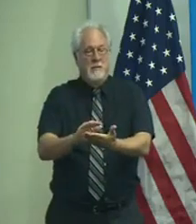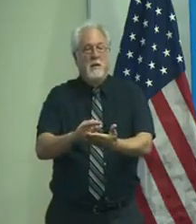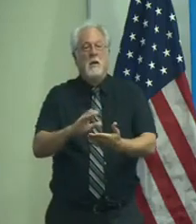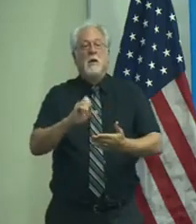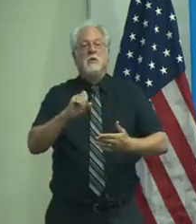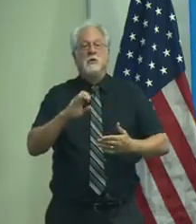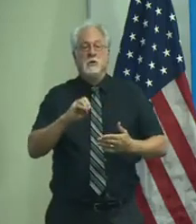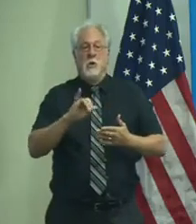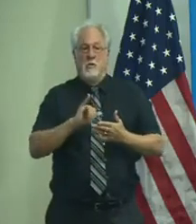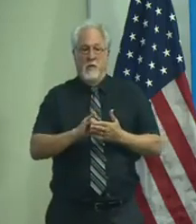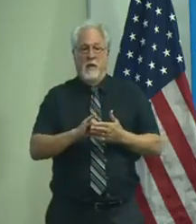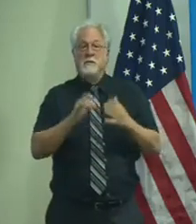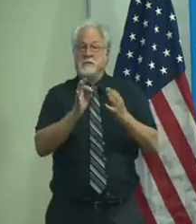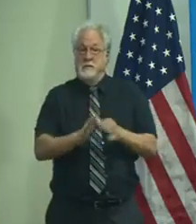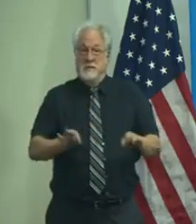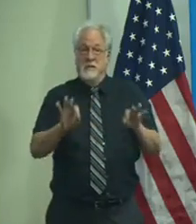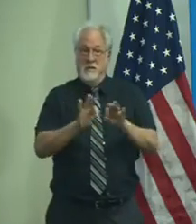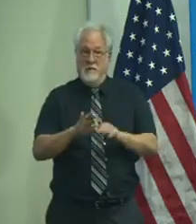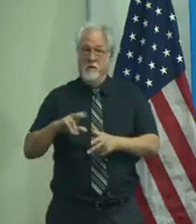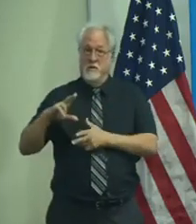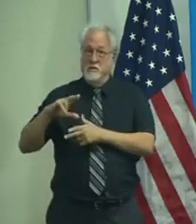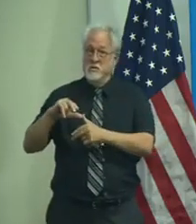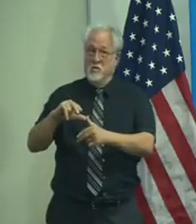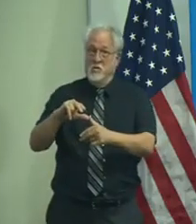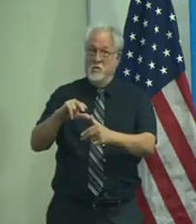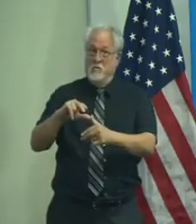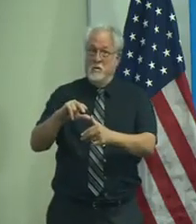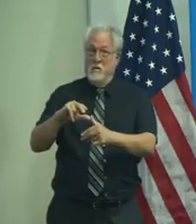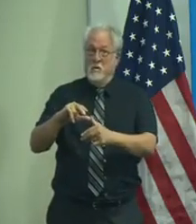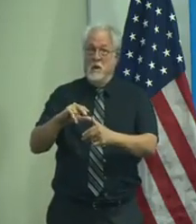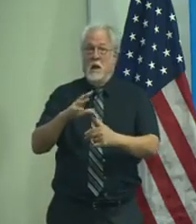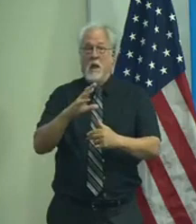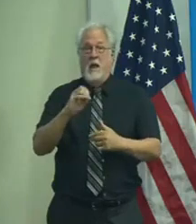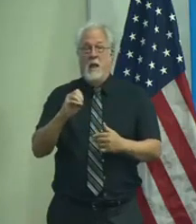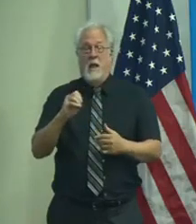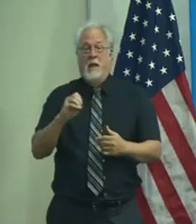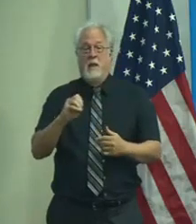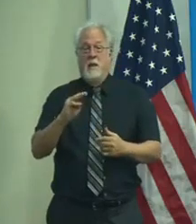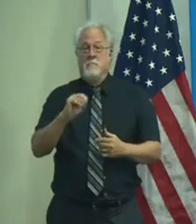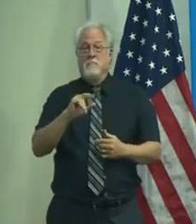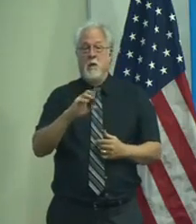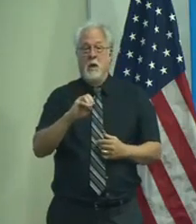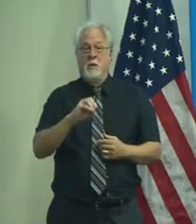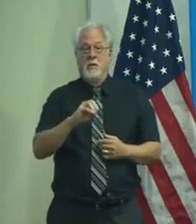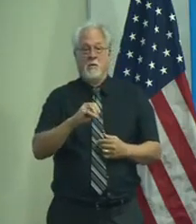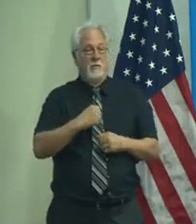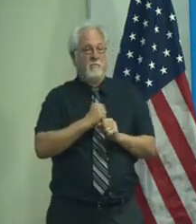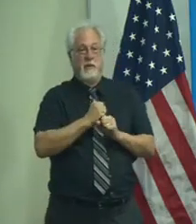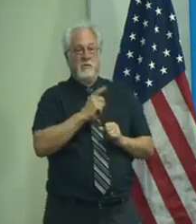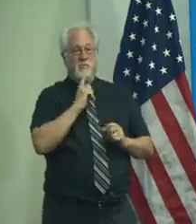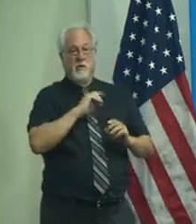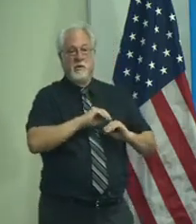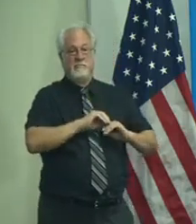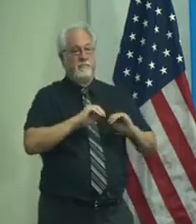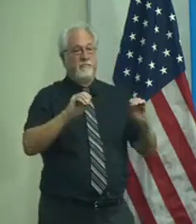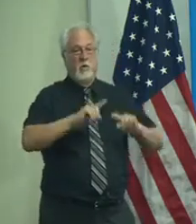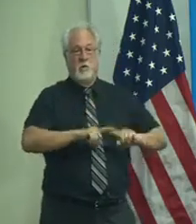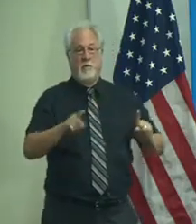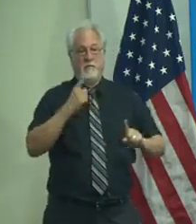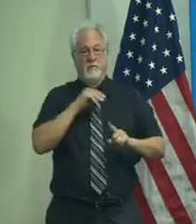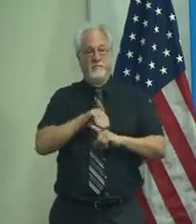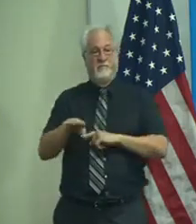So that is a very significant storm, and Marco makes no difference with respect to